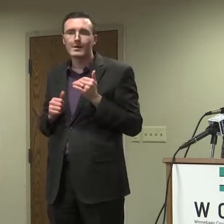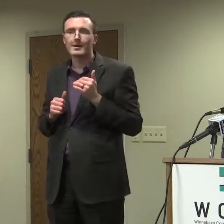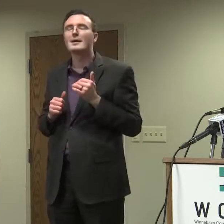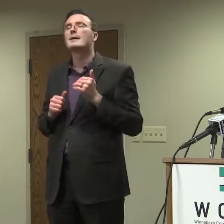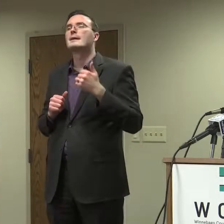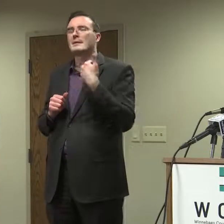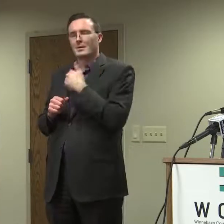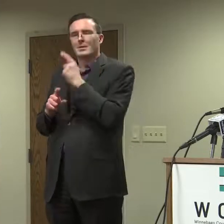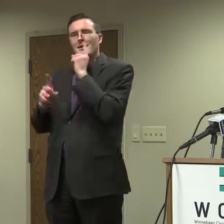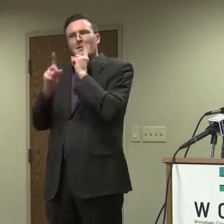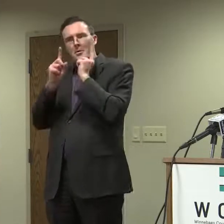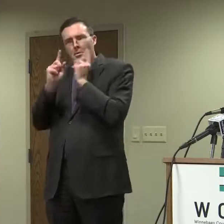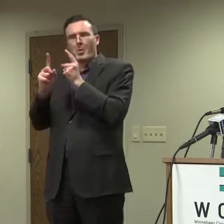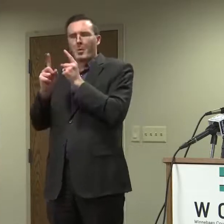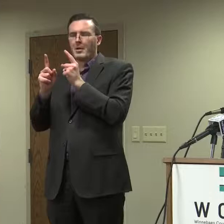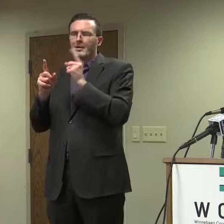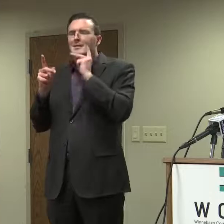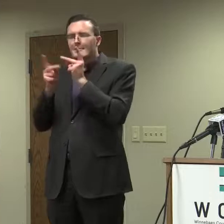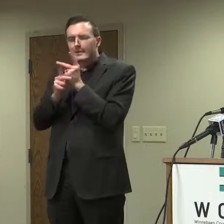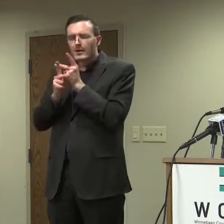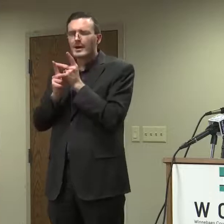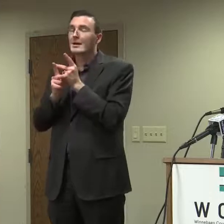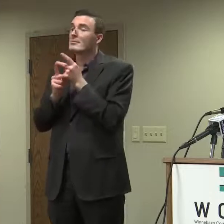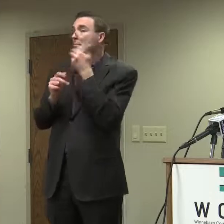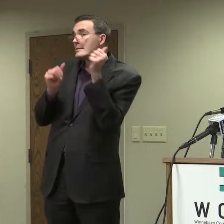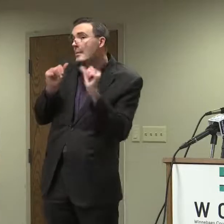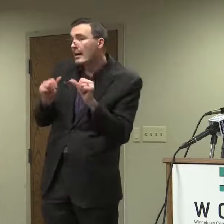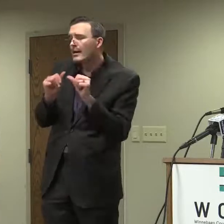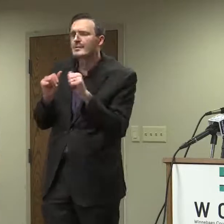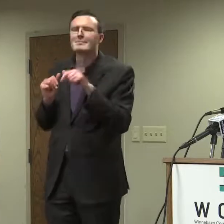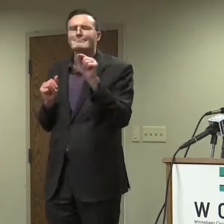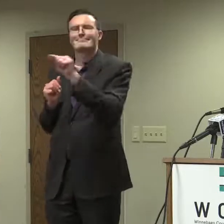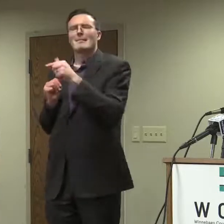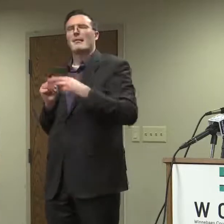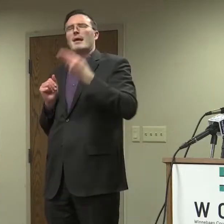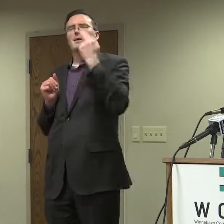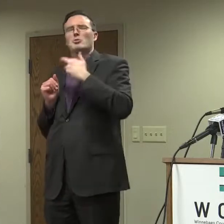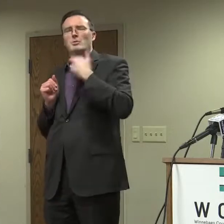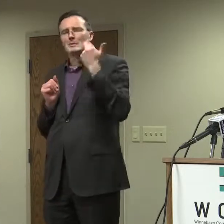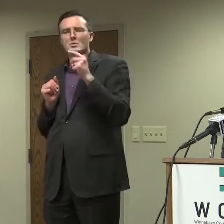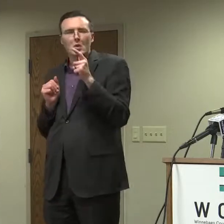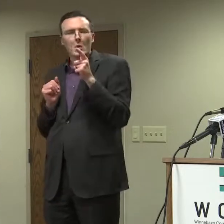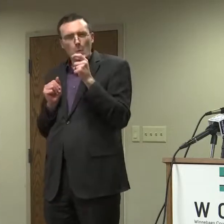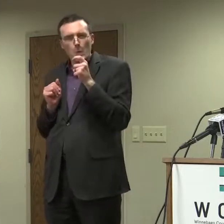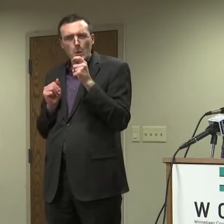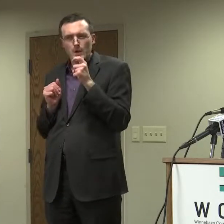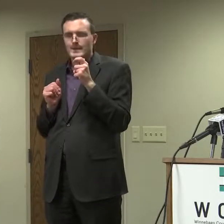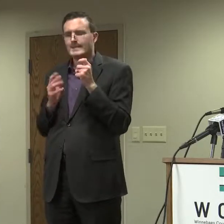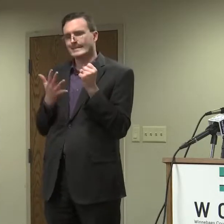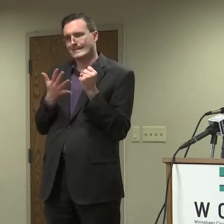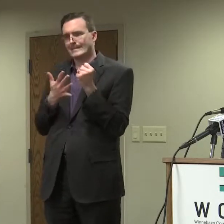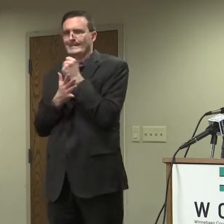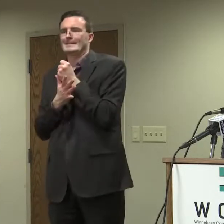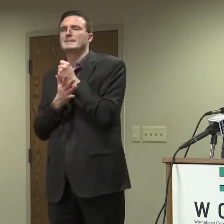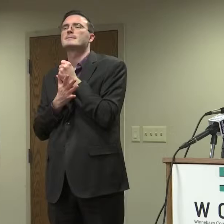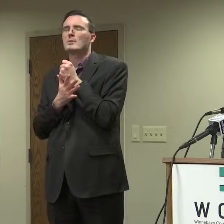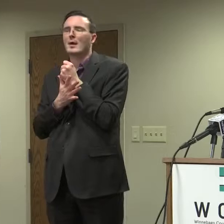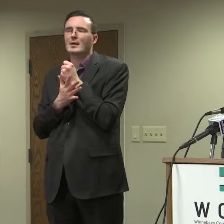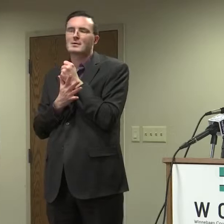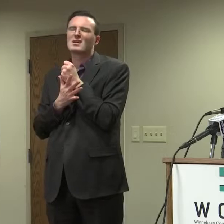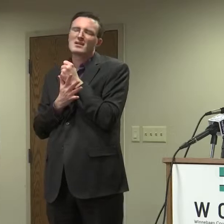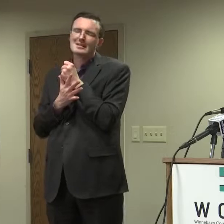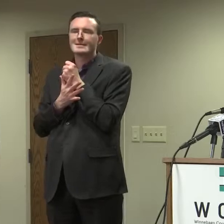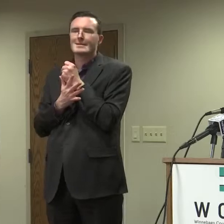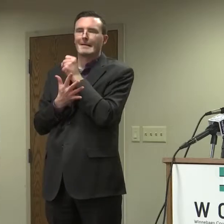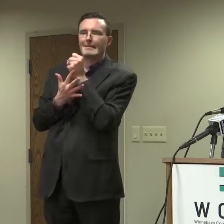try and identify as best we can those most at risk so we could vaccinate them first. Now this is a COVID